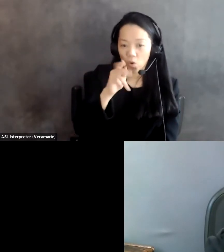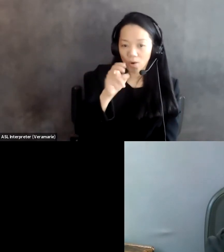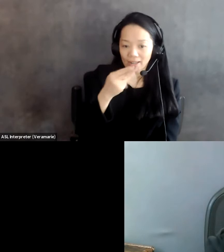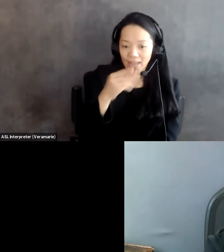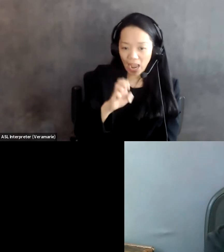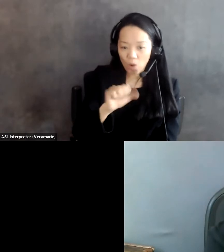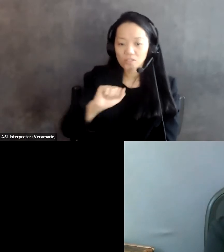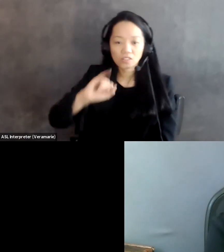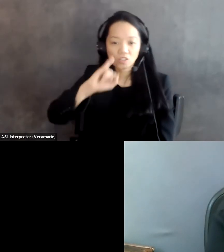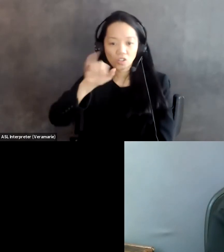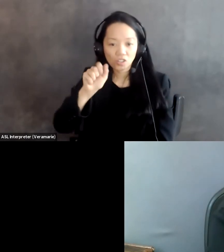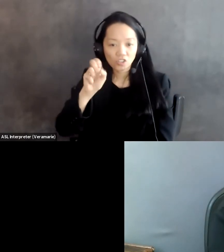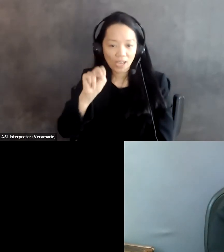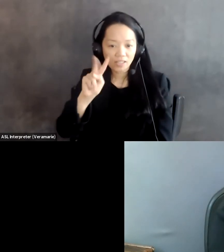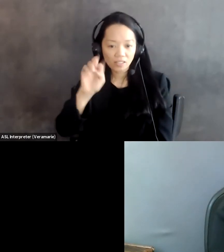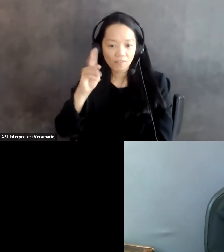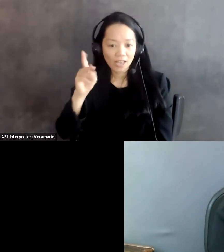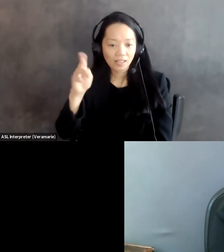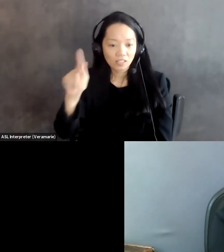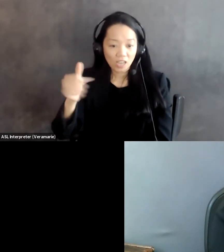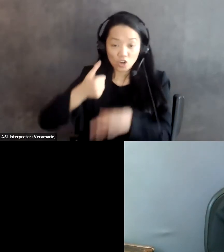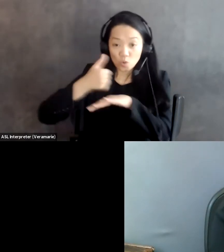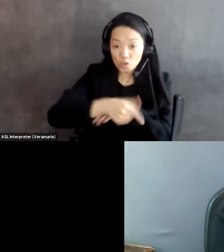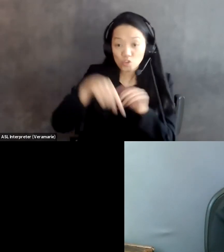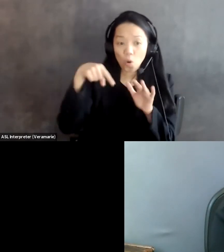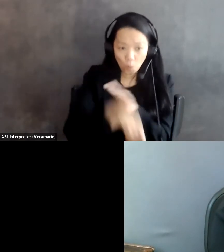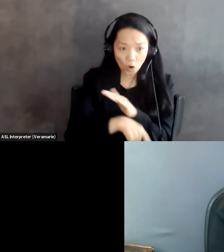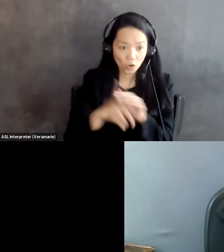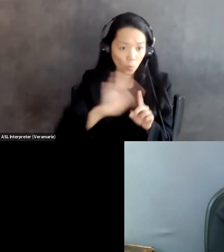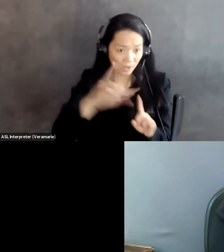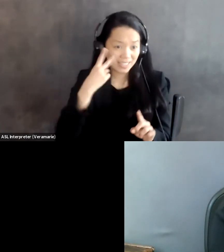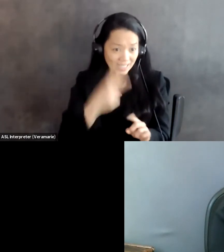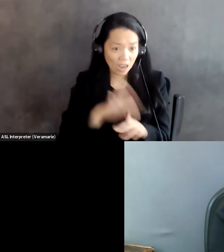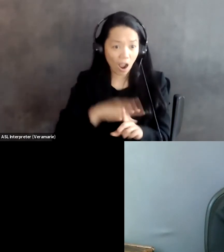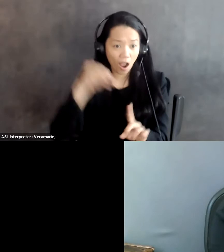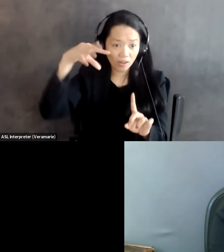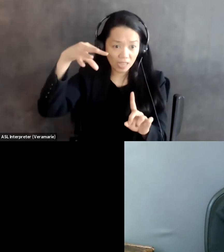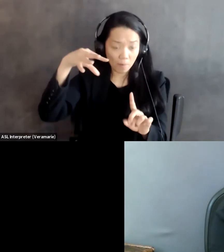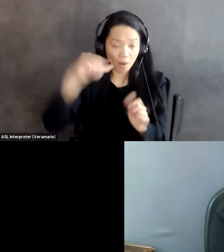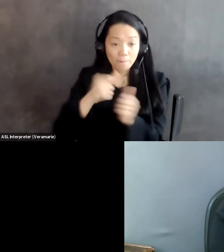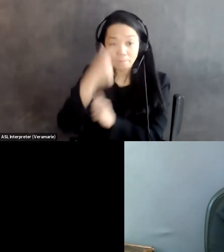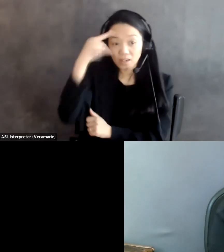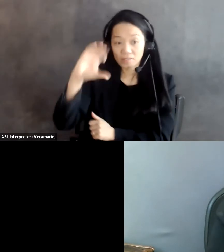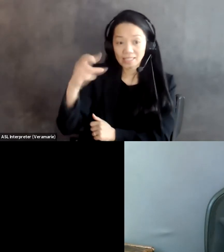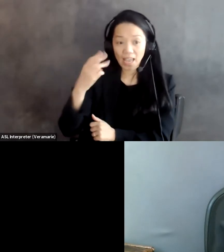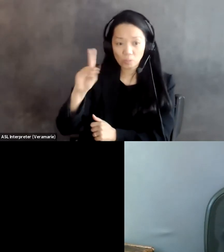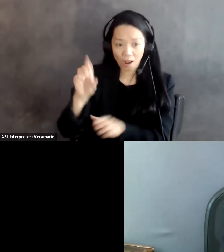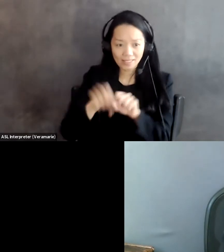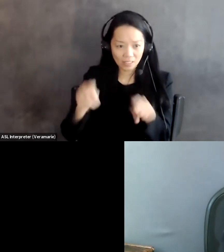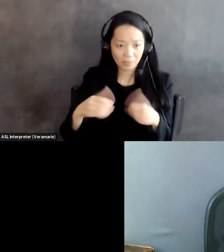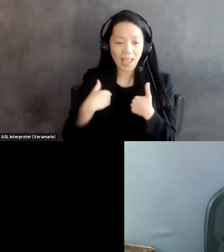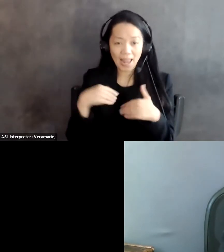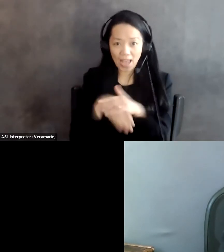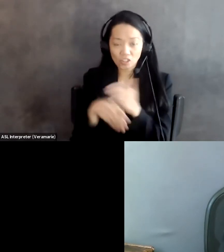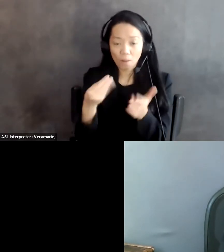Dyke were accused of murder on camera. But because of the cash bond system, because they had access